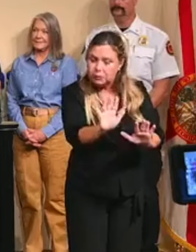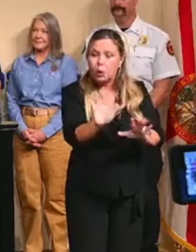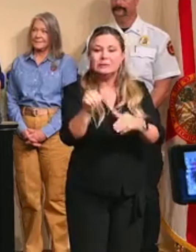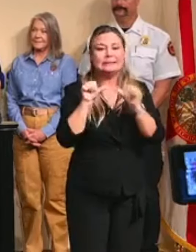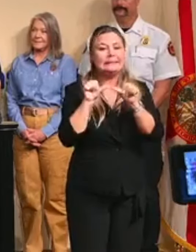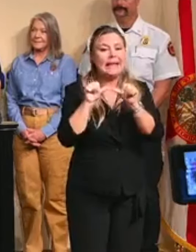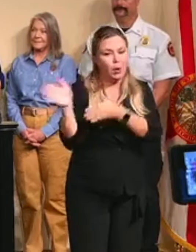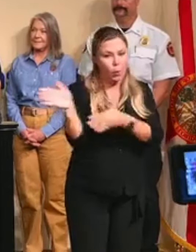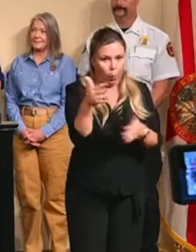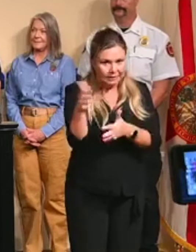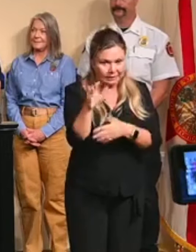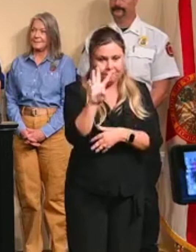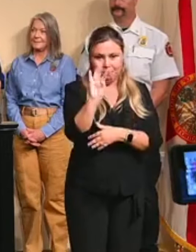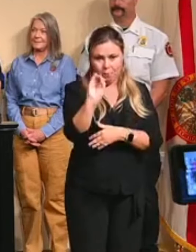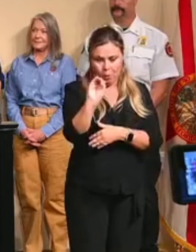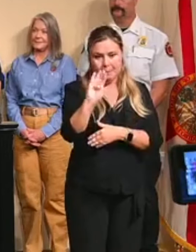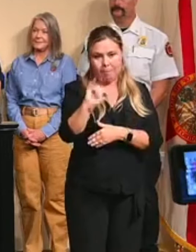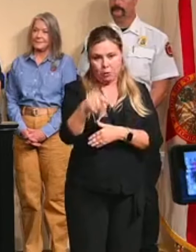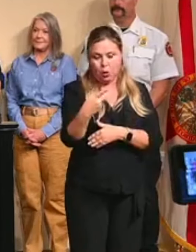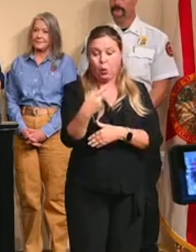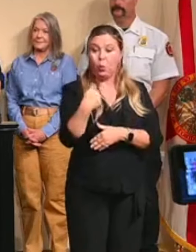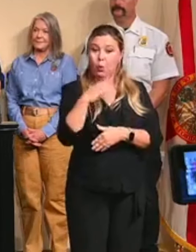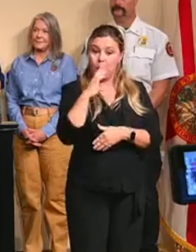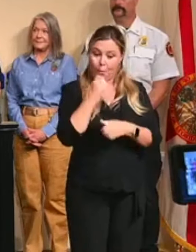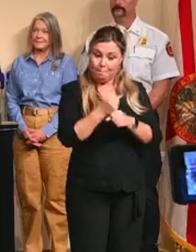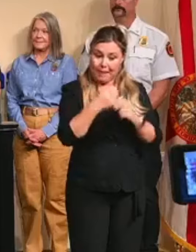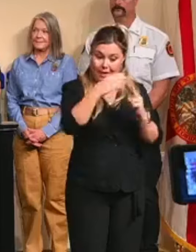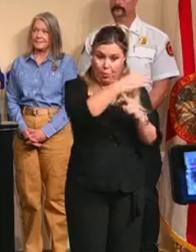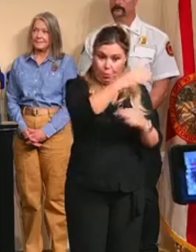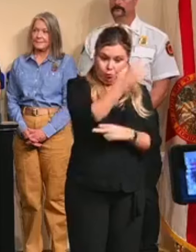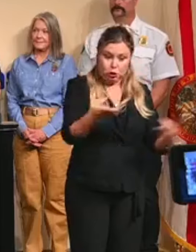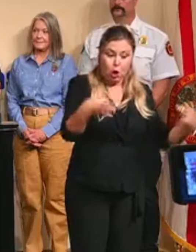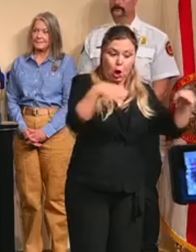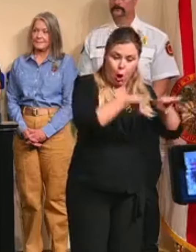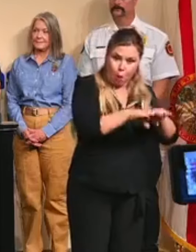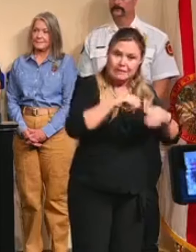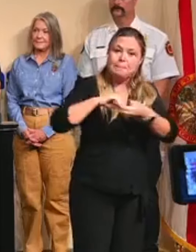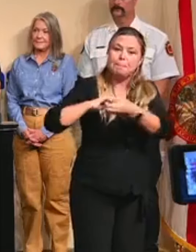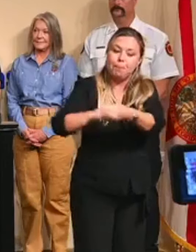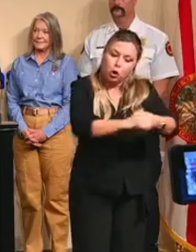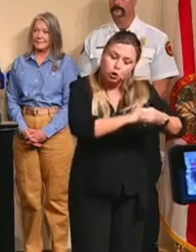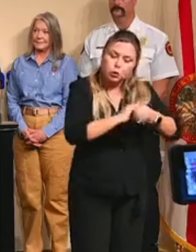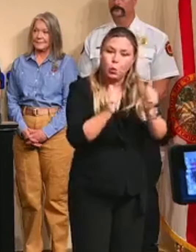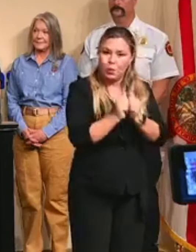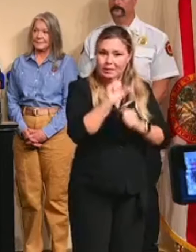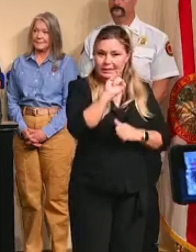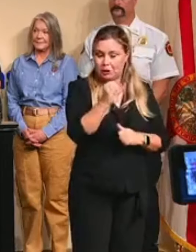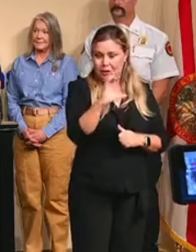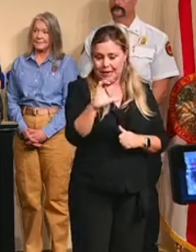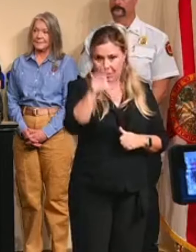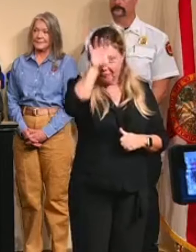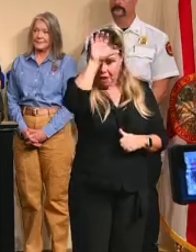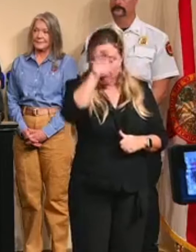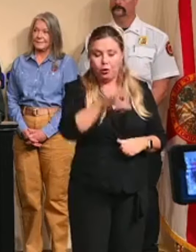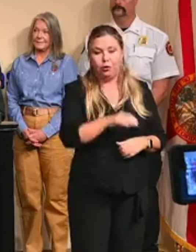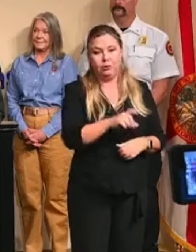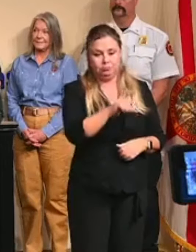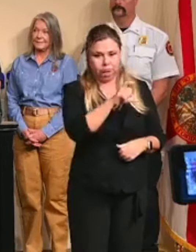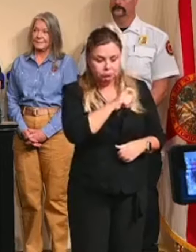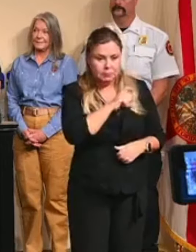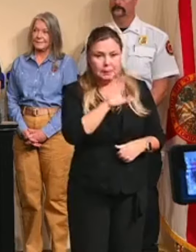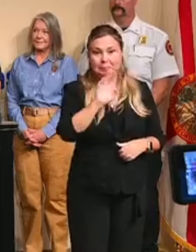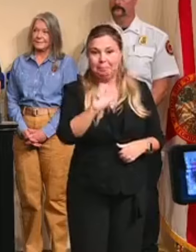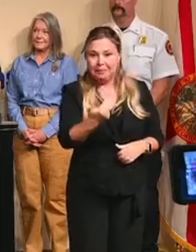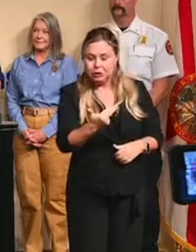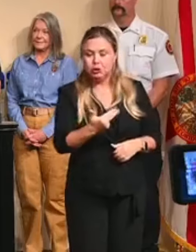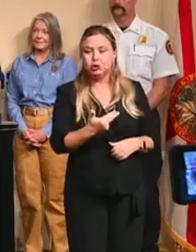sustained winds of 40 miles per hour. We will make those bridge closures in partnership with St. Johns County Fire and Rescue, St. Augustine Fire, St. Augustine